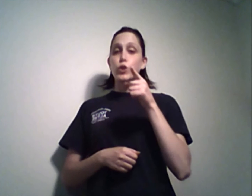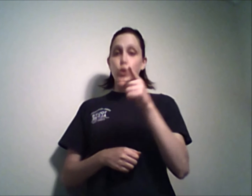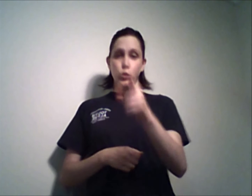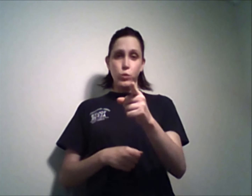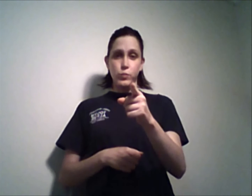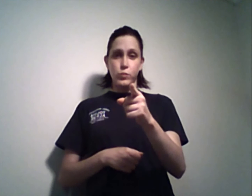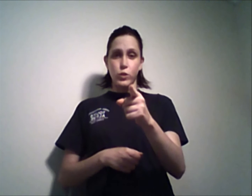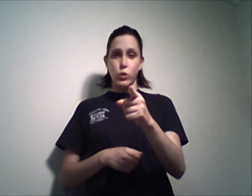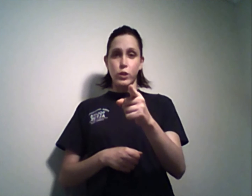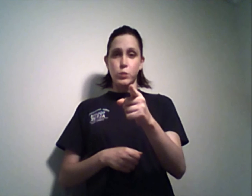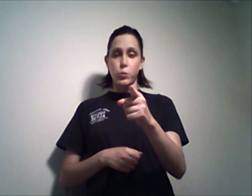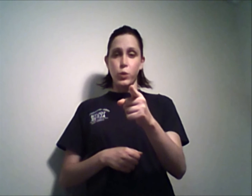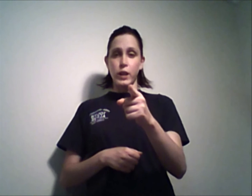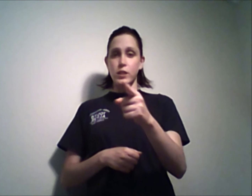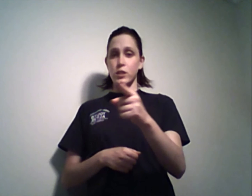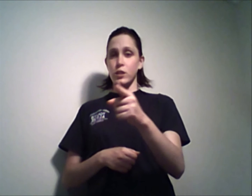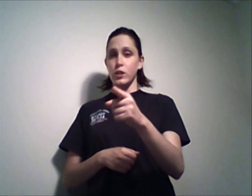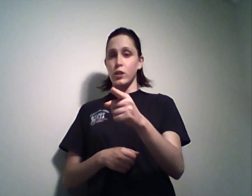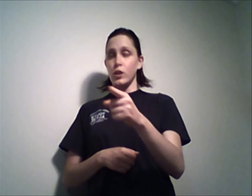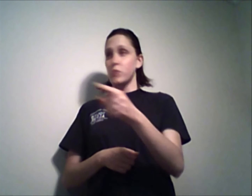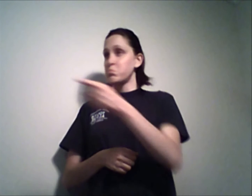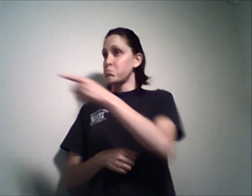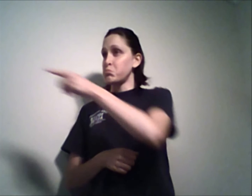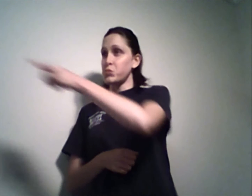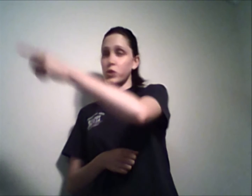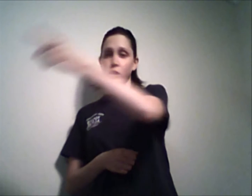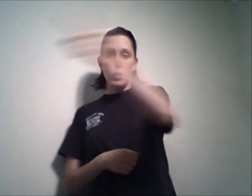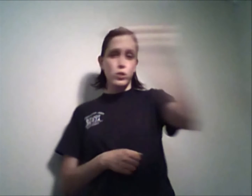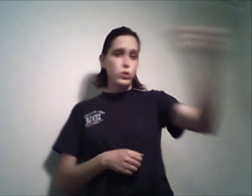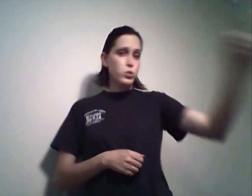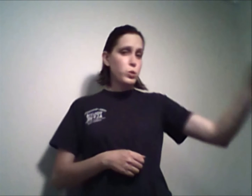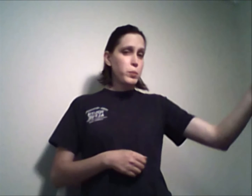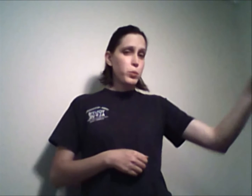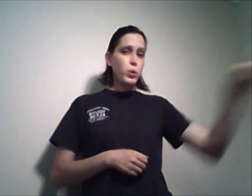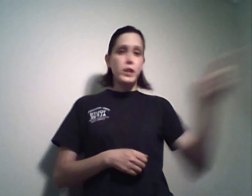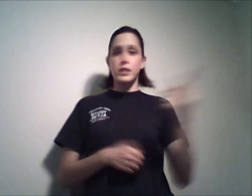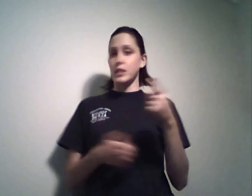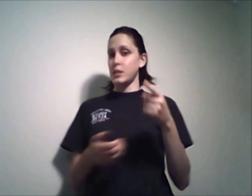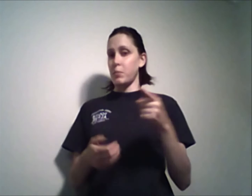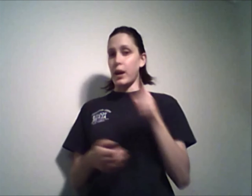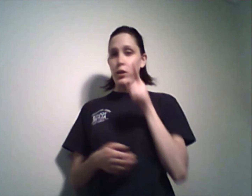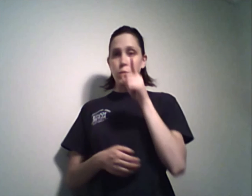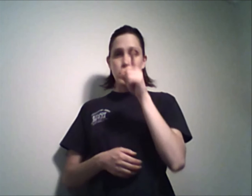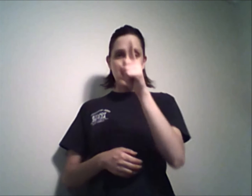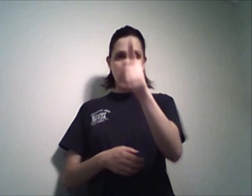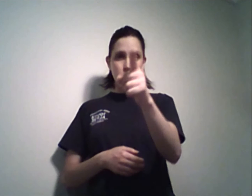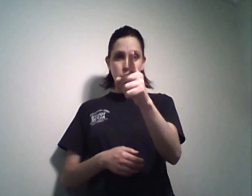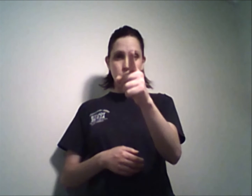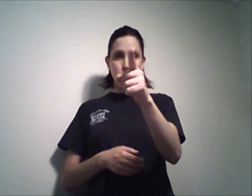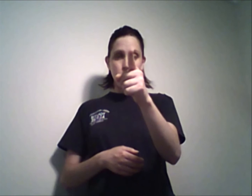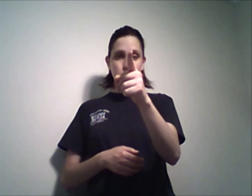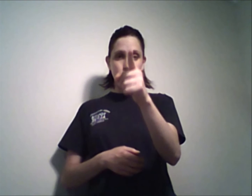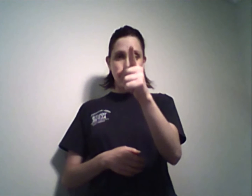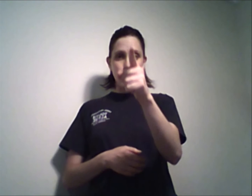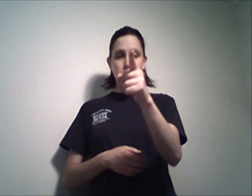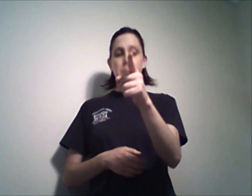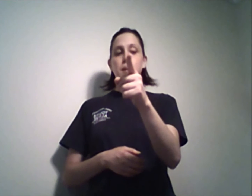You're going to point. You can sweep point, it doesn't matter, but as long as it's pointing towards somebody.